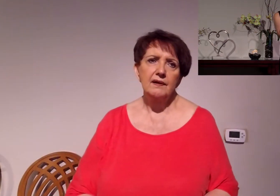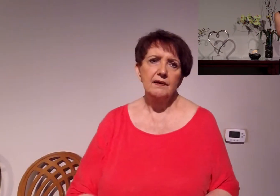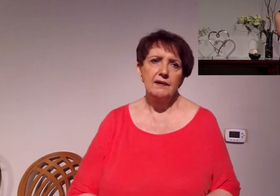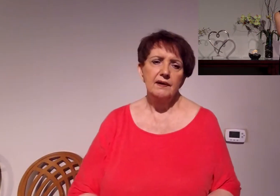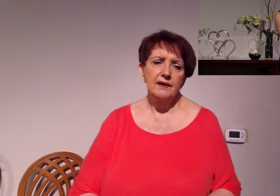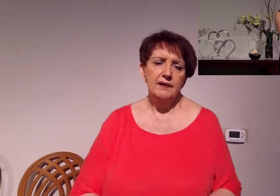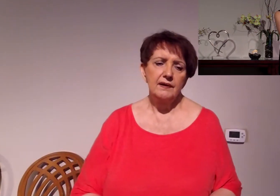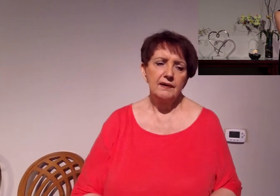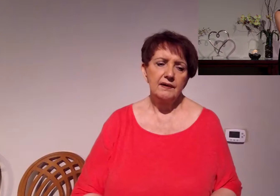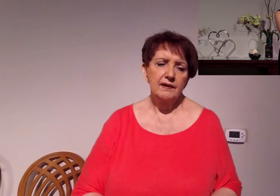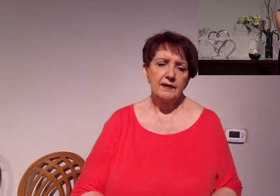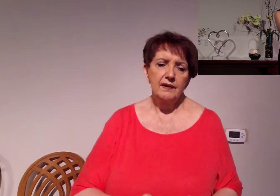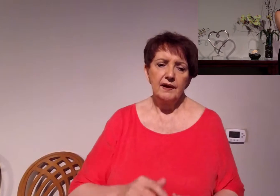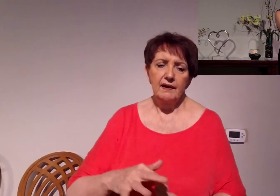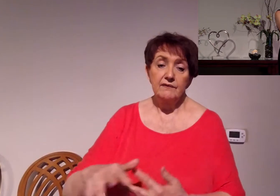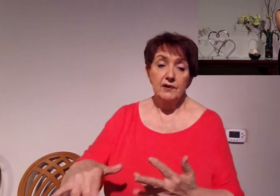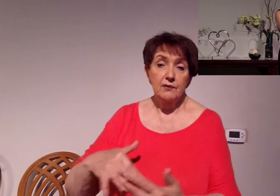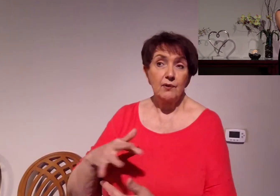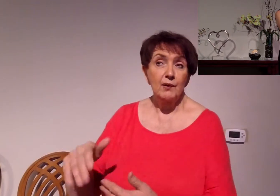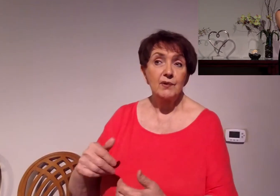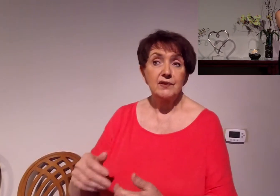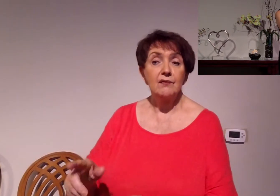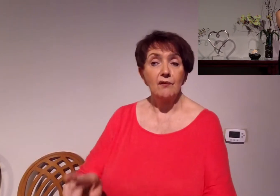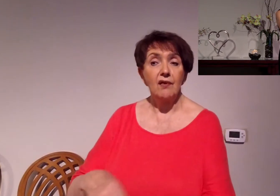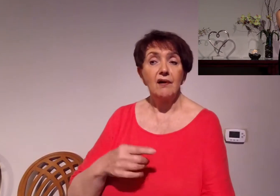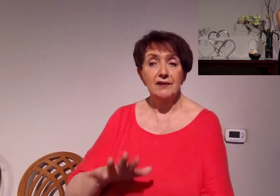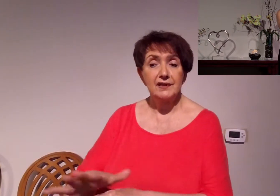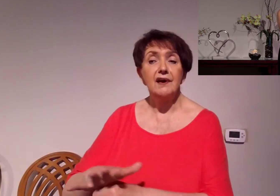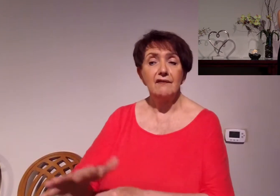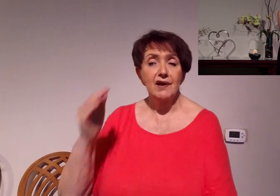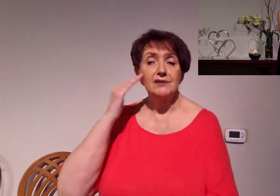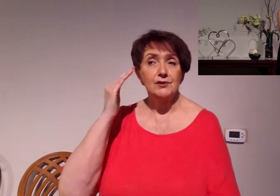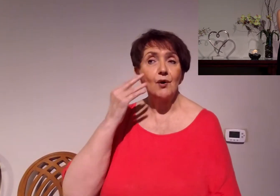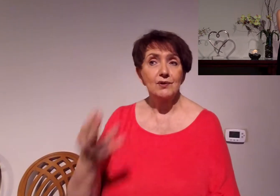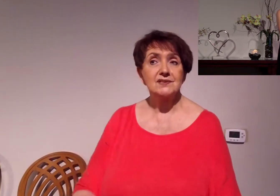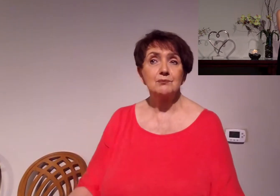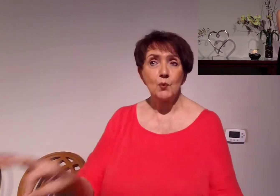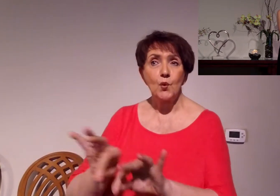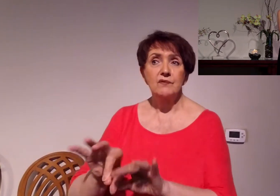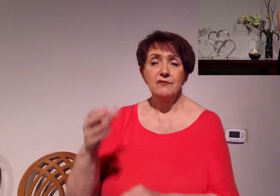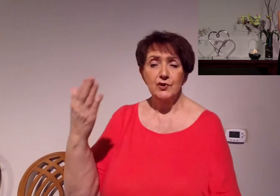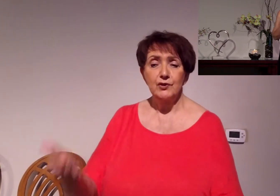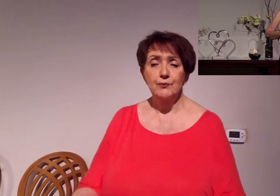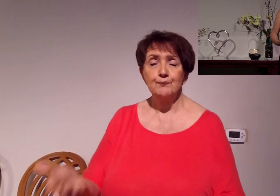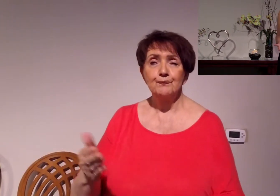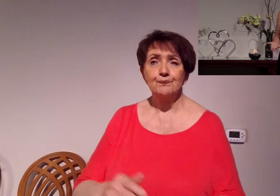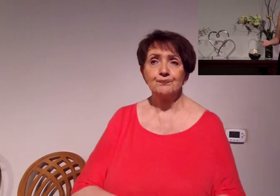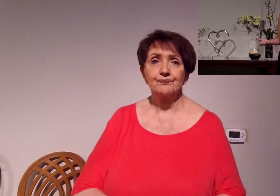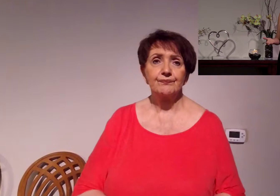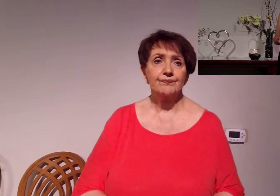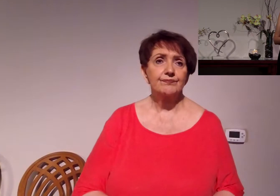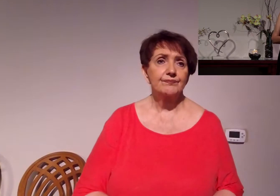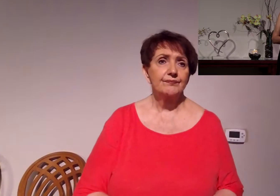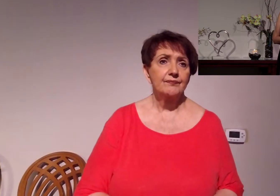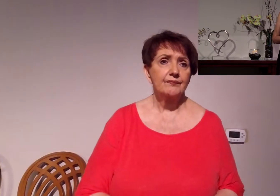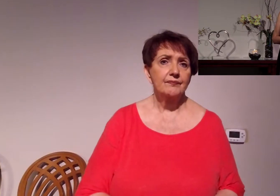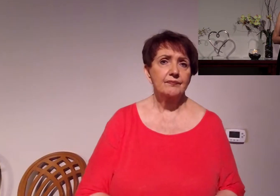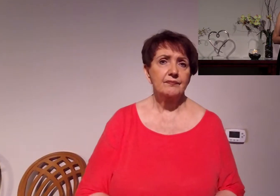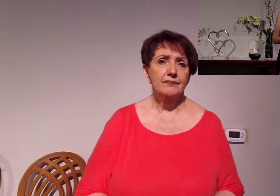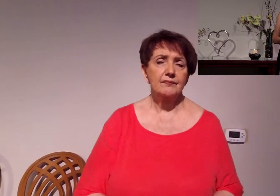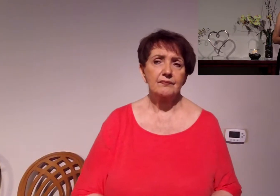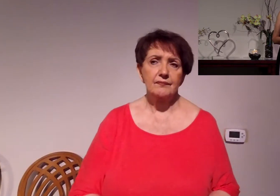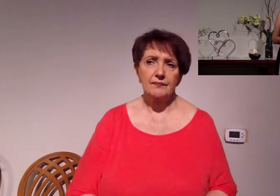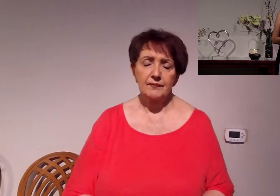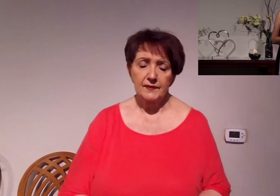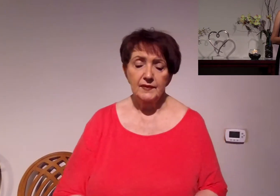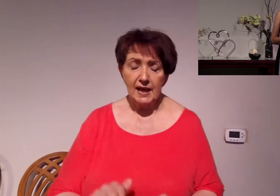I know that that's important to you. I do know that. And to the best of my ability, I